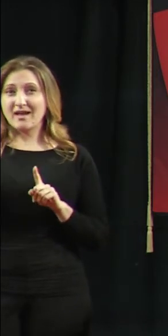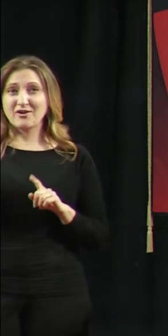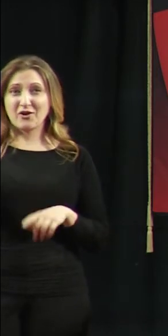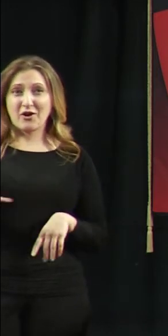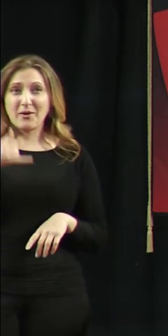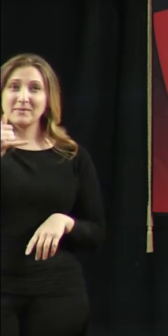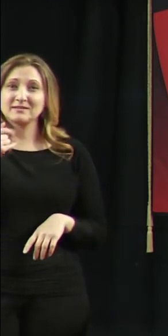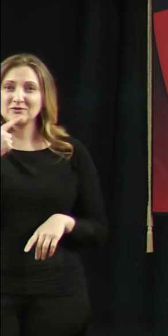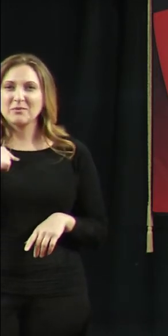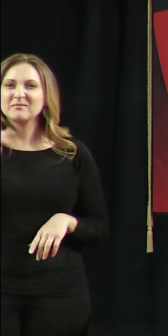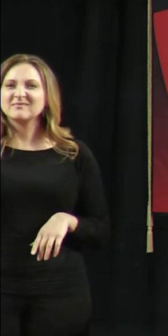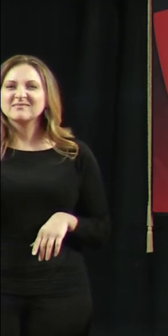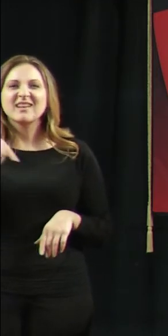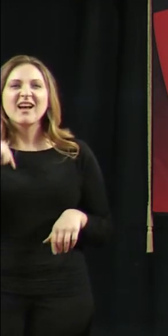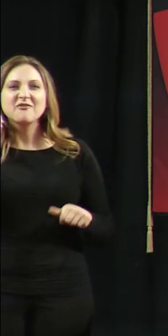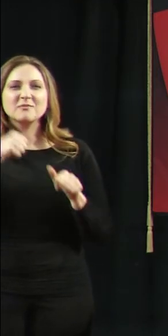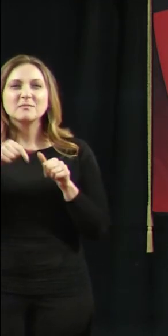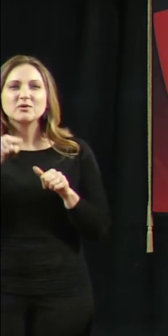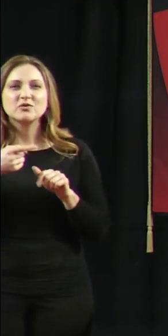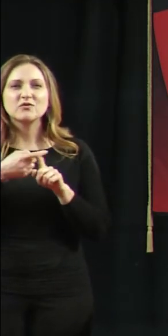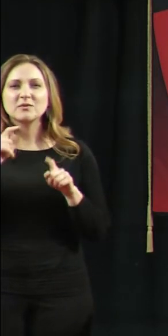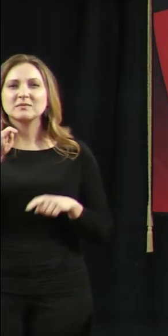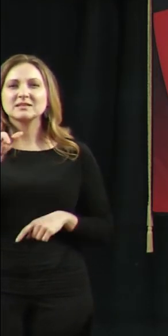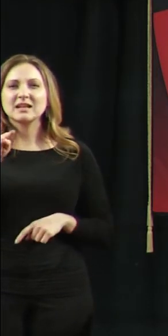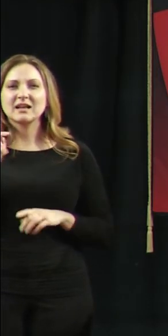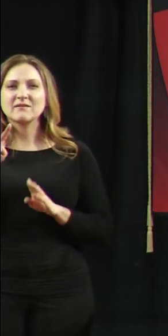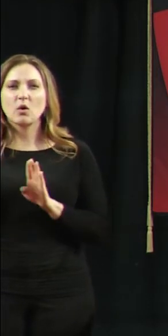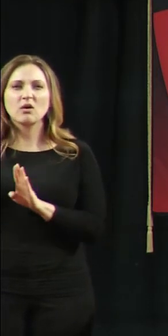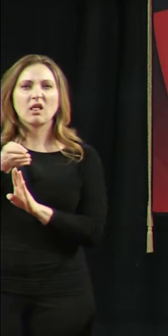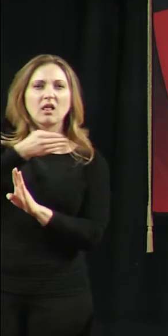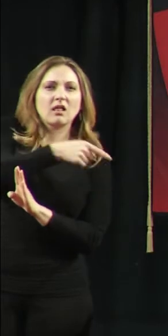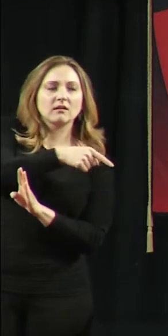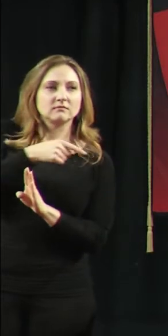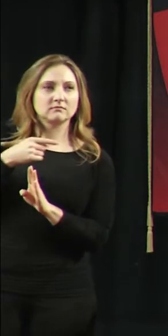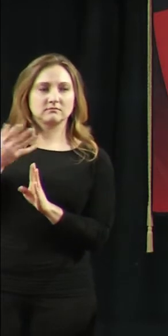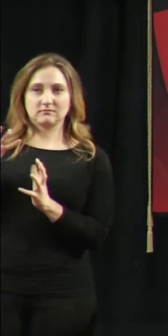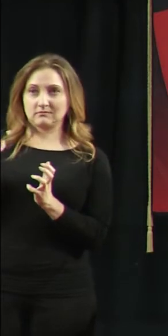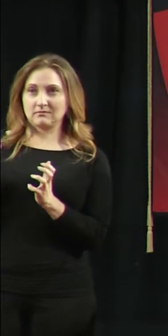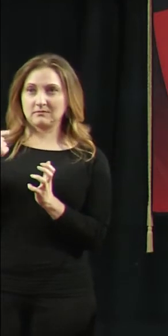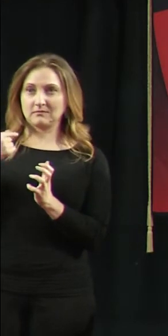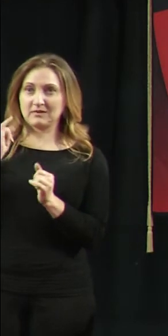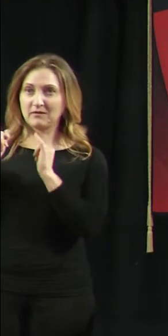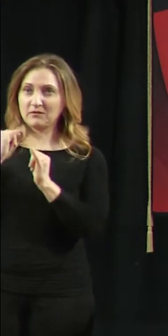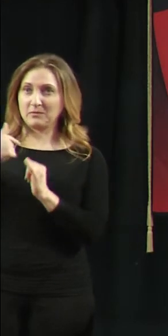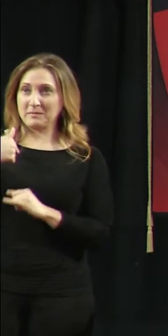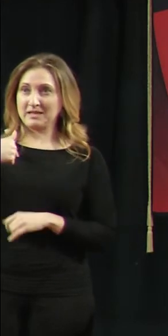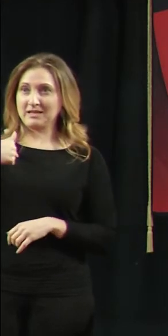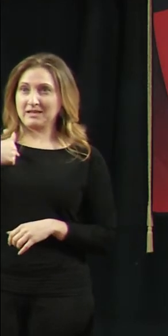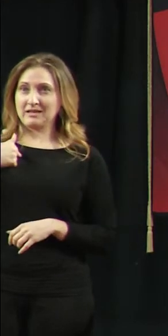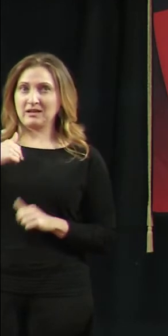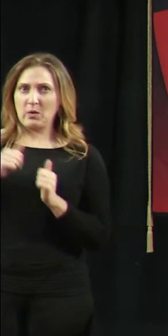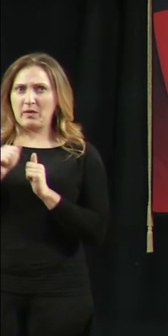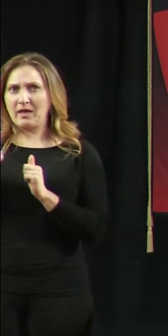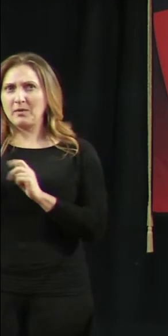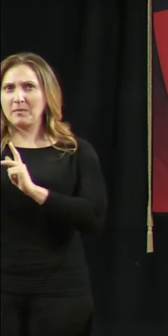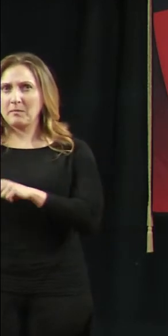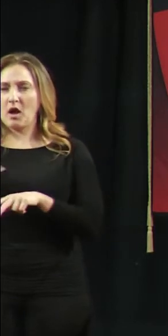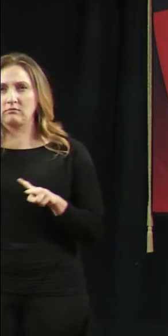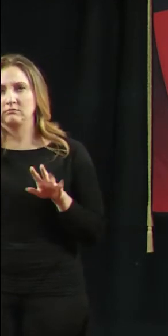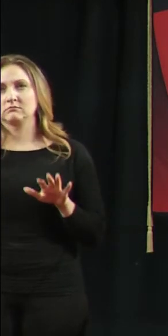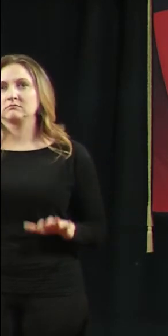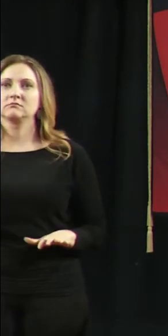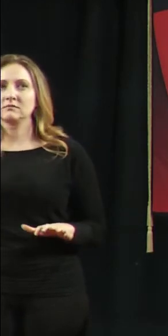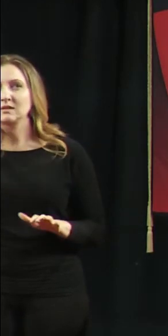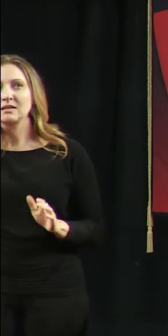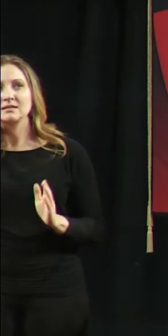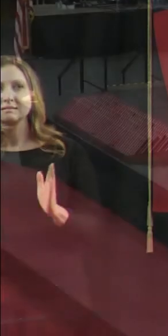me to say he remembered me from our Titan 4 days and wanted to interview me, along with several others,